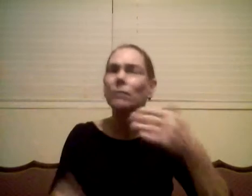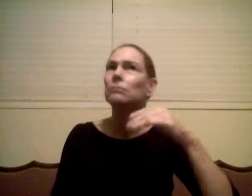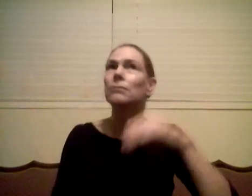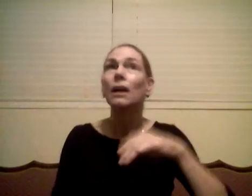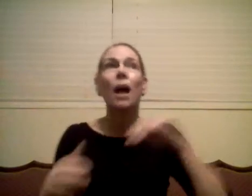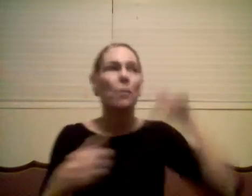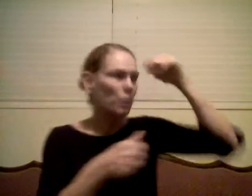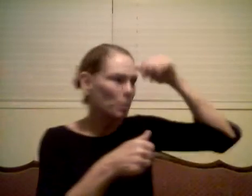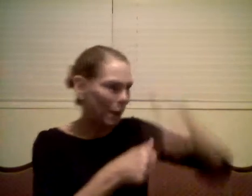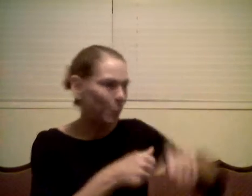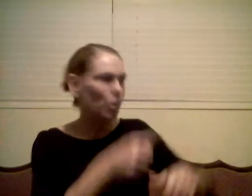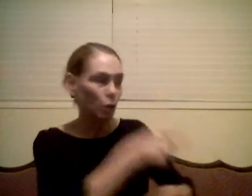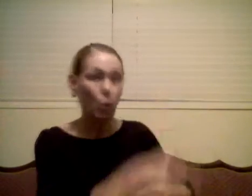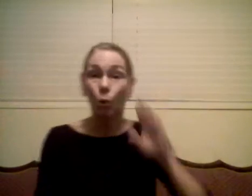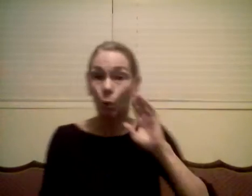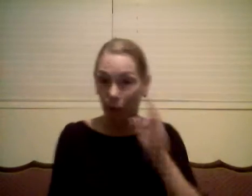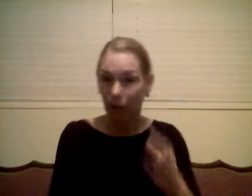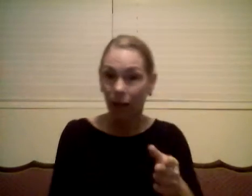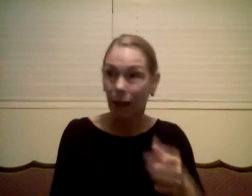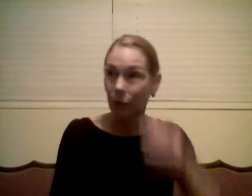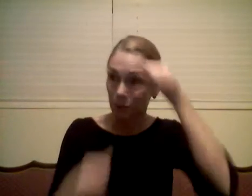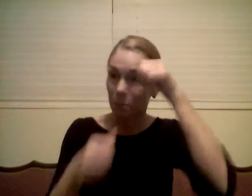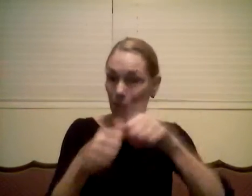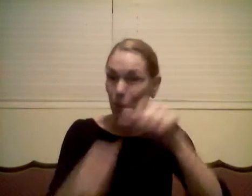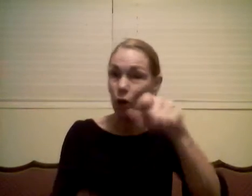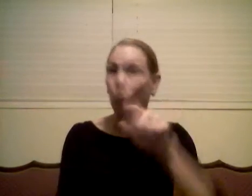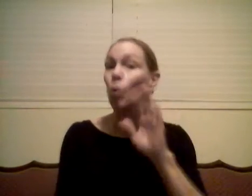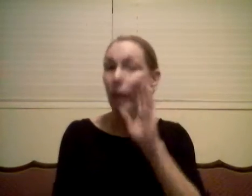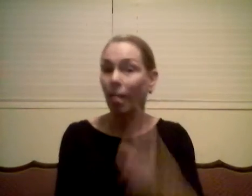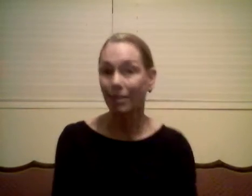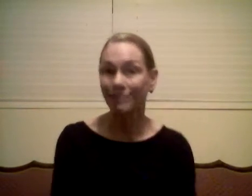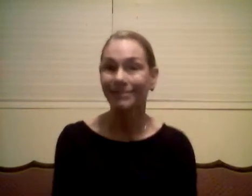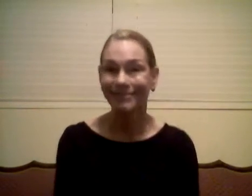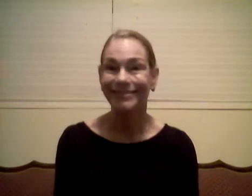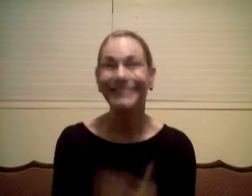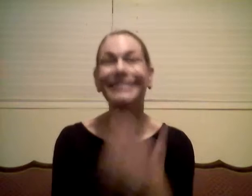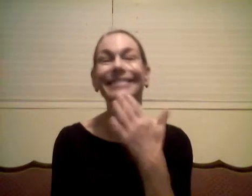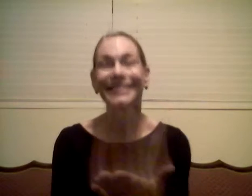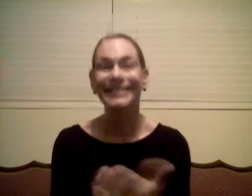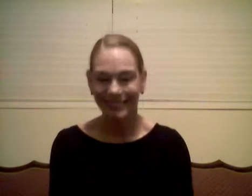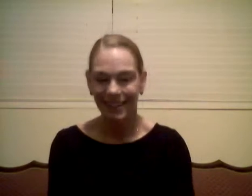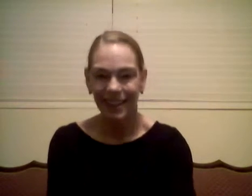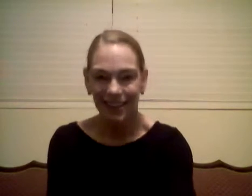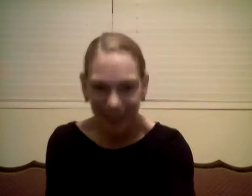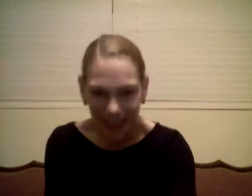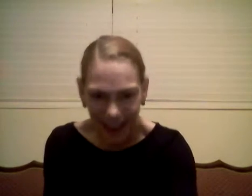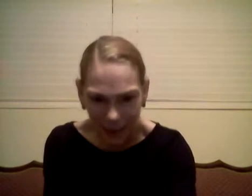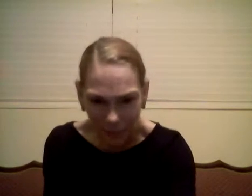individual. And it helps me remember you in a very positive light. Okay.